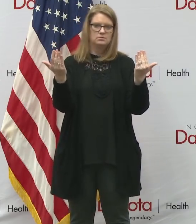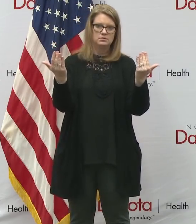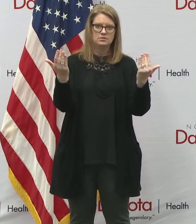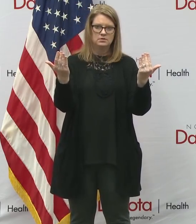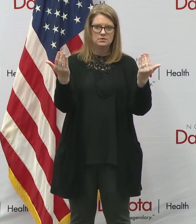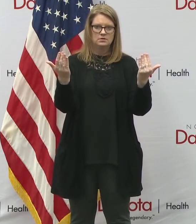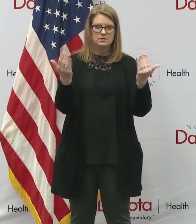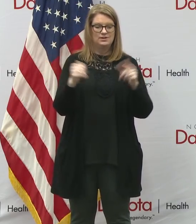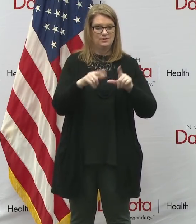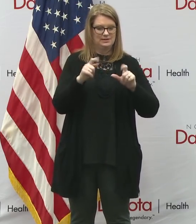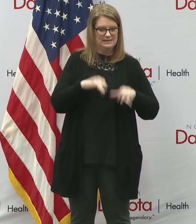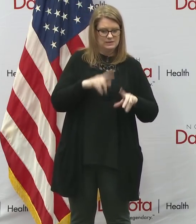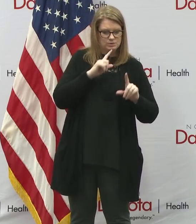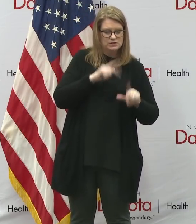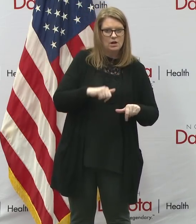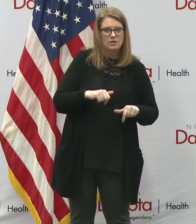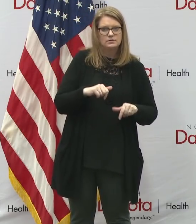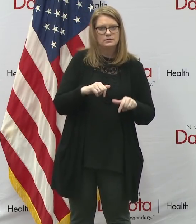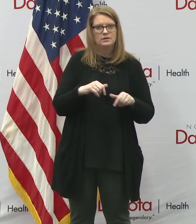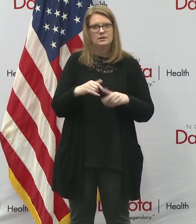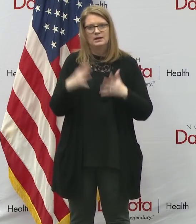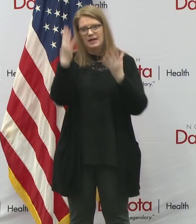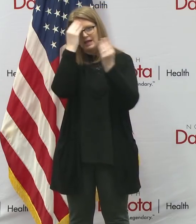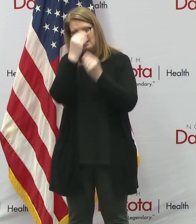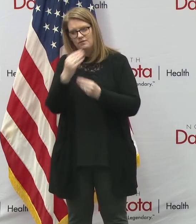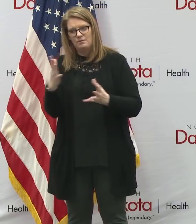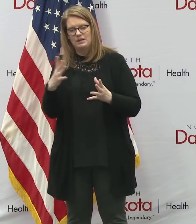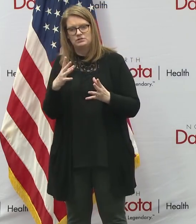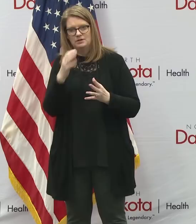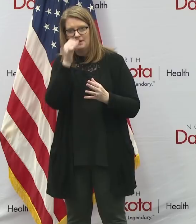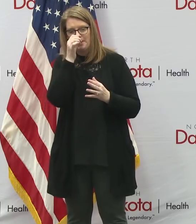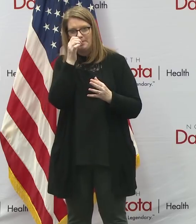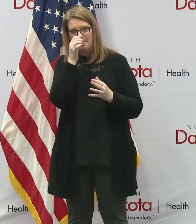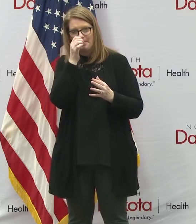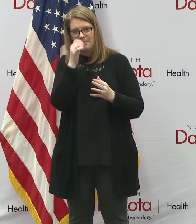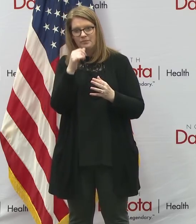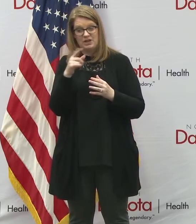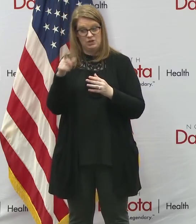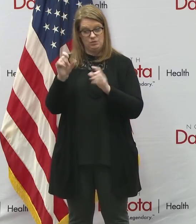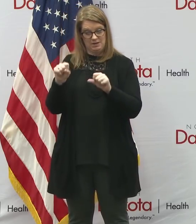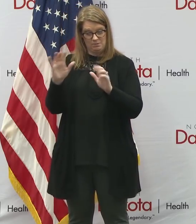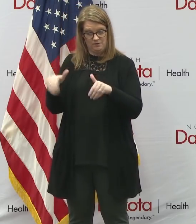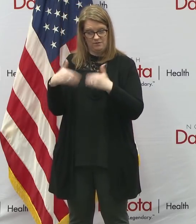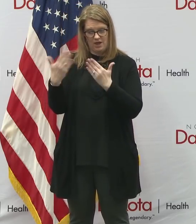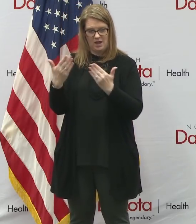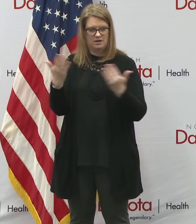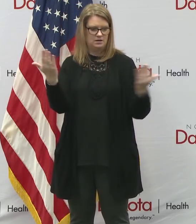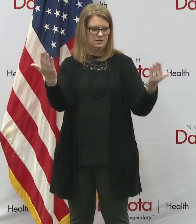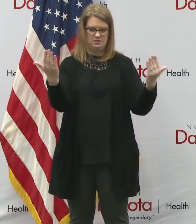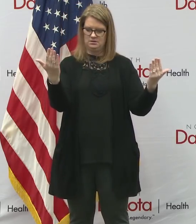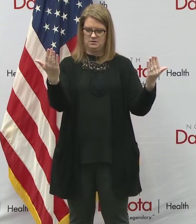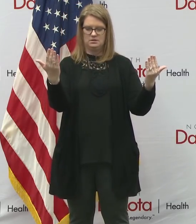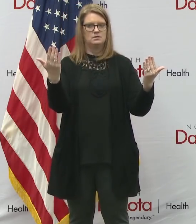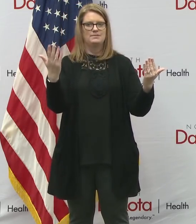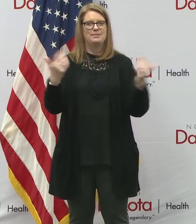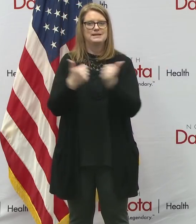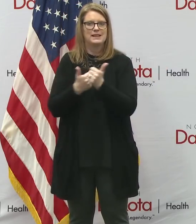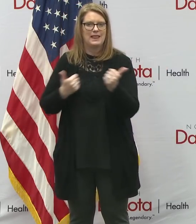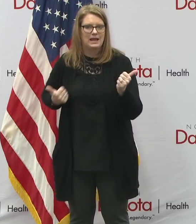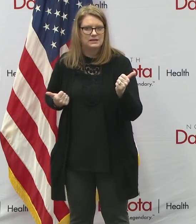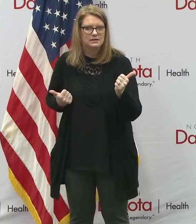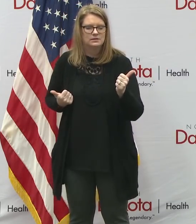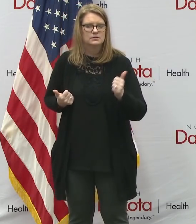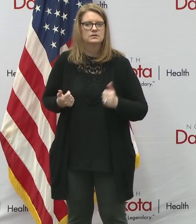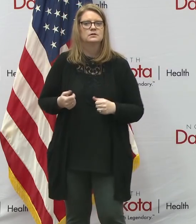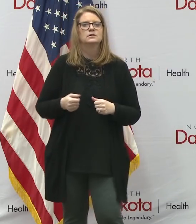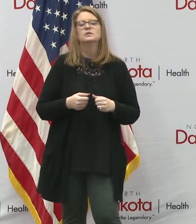you get a test result and the information that you might be able to provide at a more timely fashion. Please